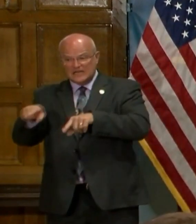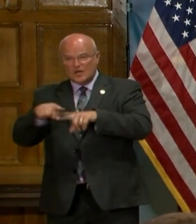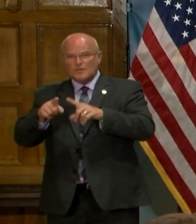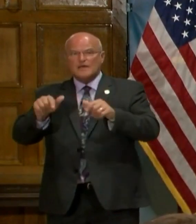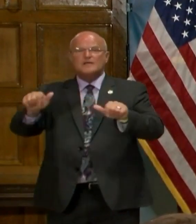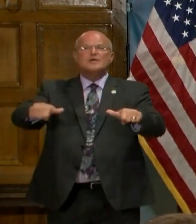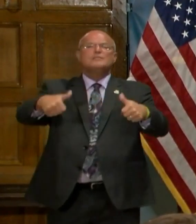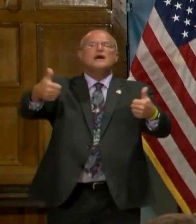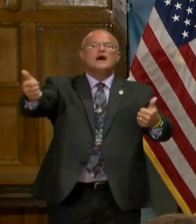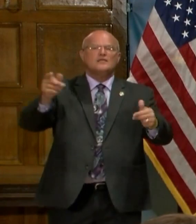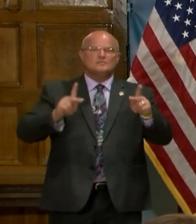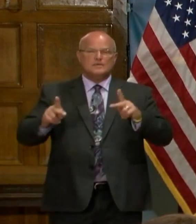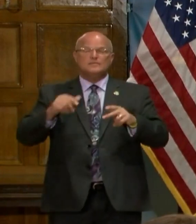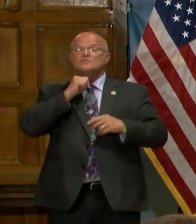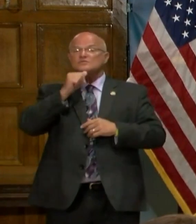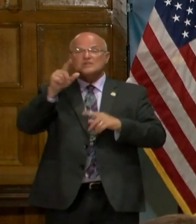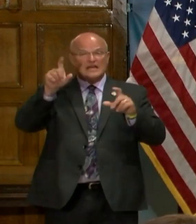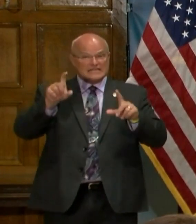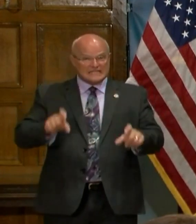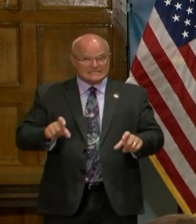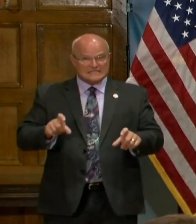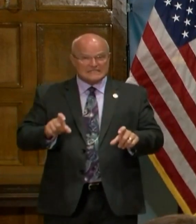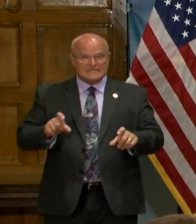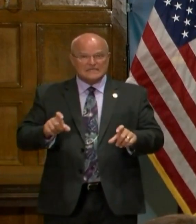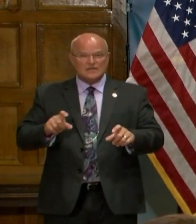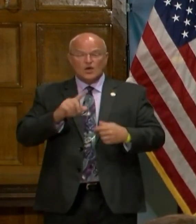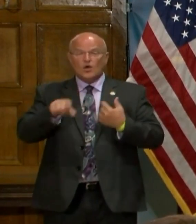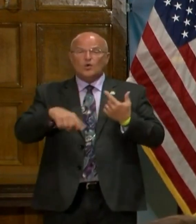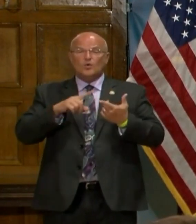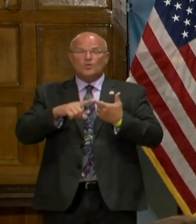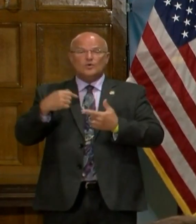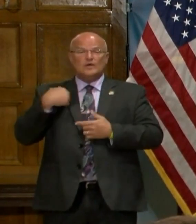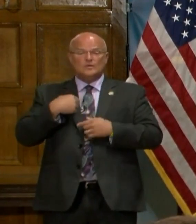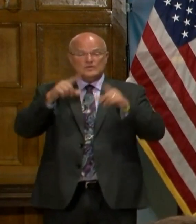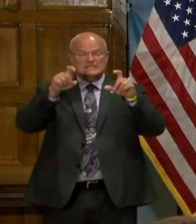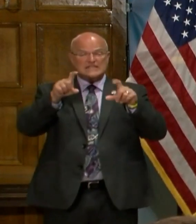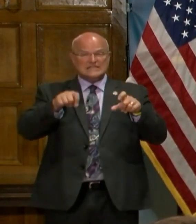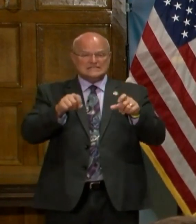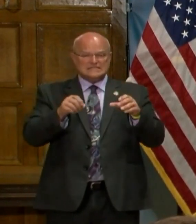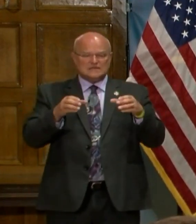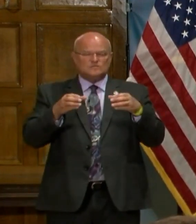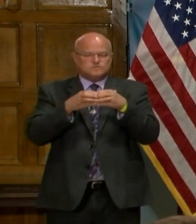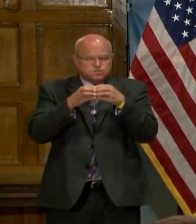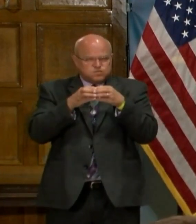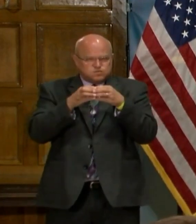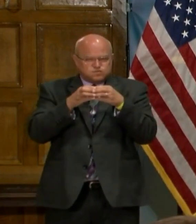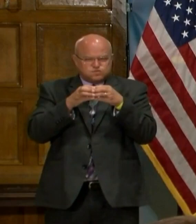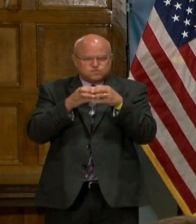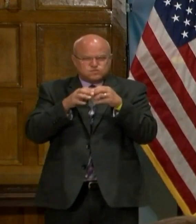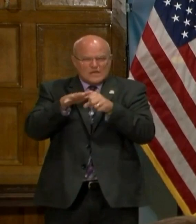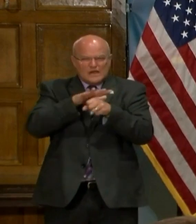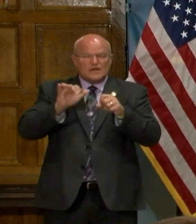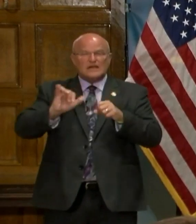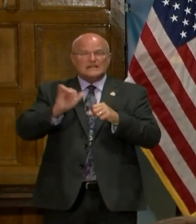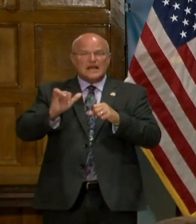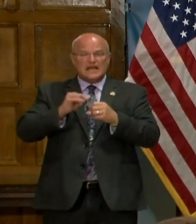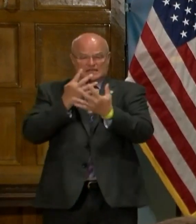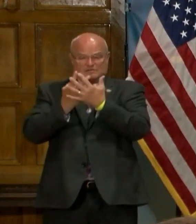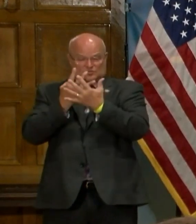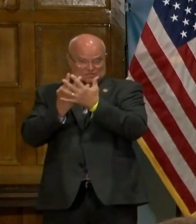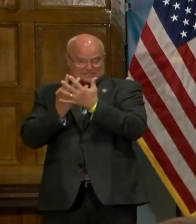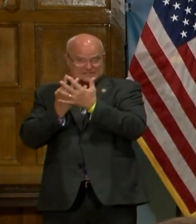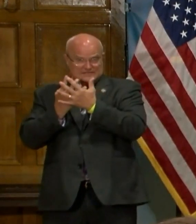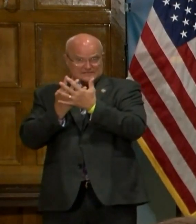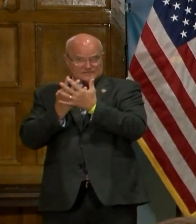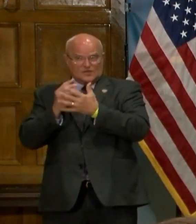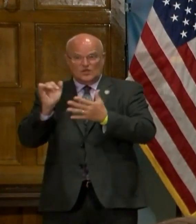but there may be others out there who we're not testing. Now, when we're testing in a closed congregate setting, like a correctional